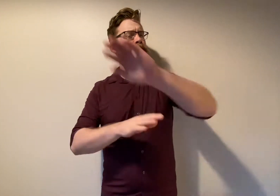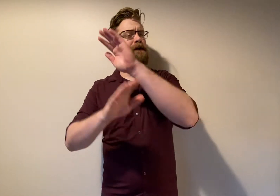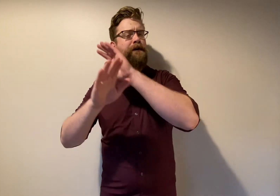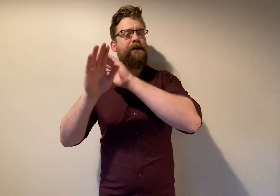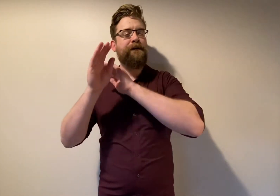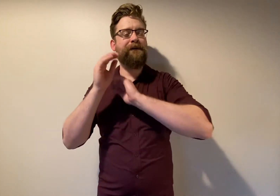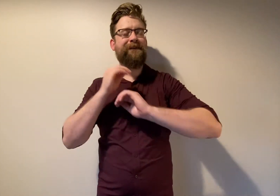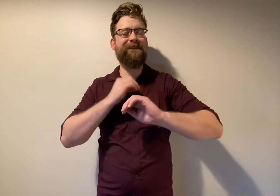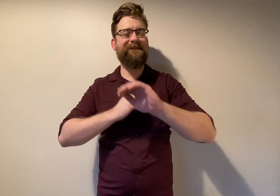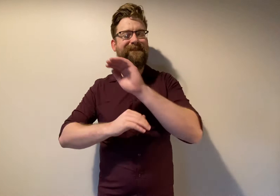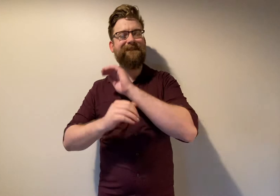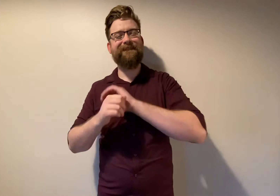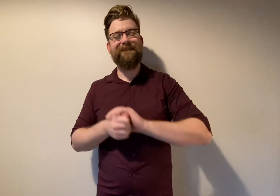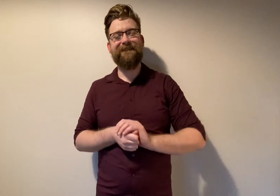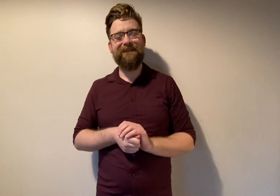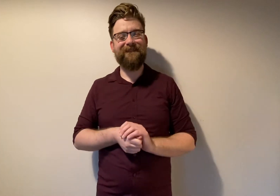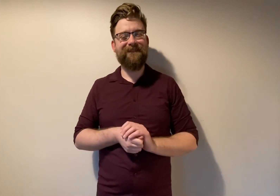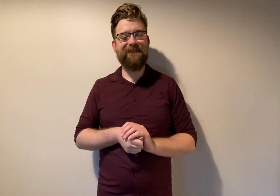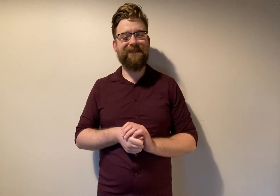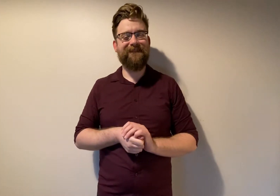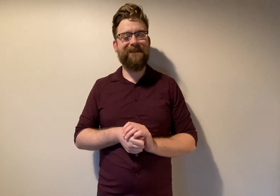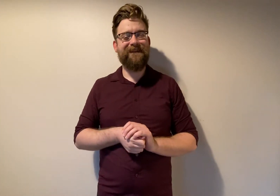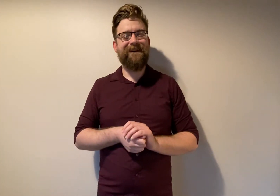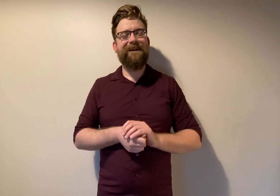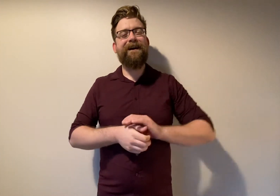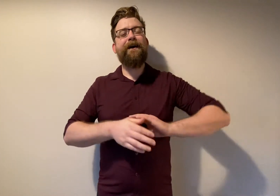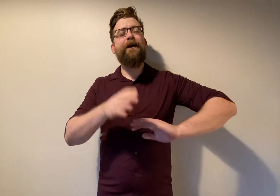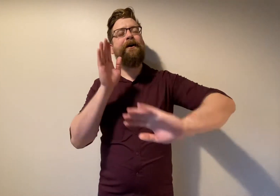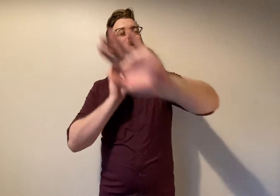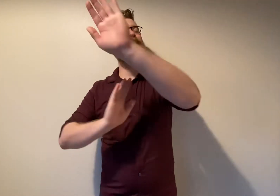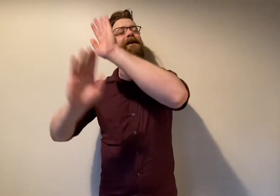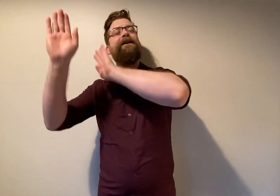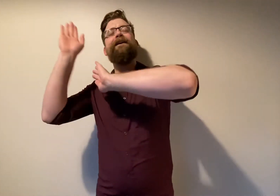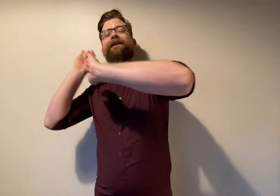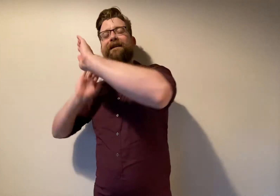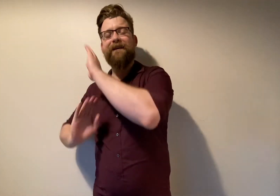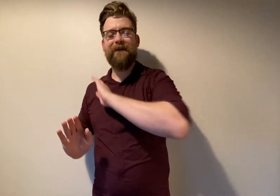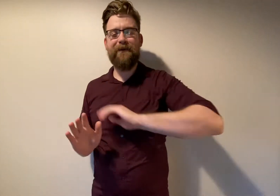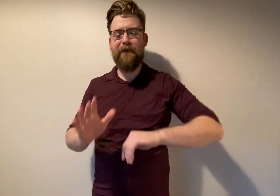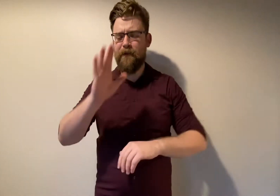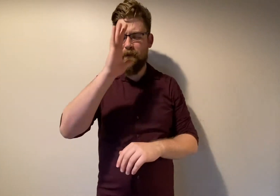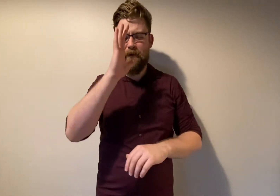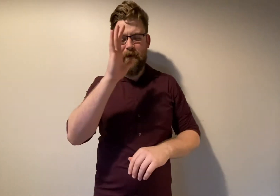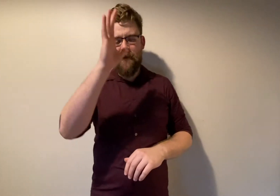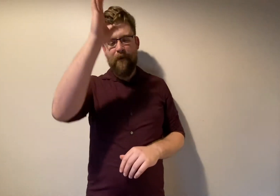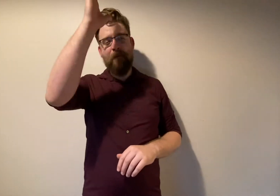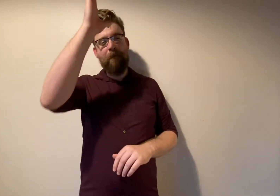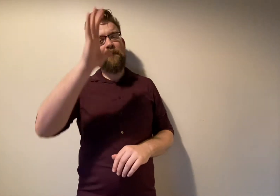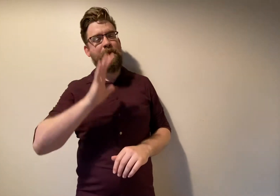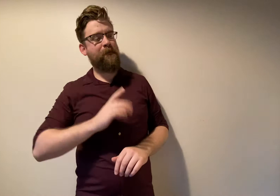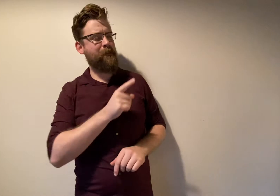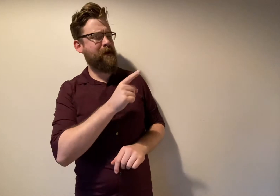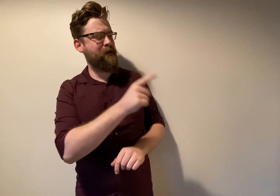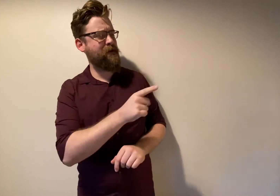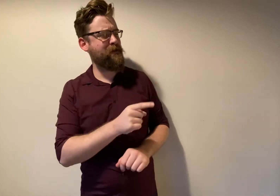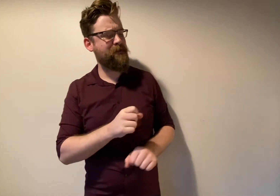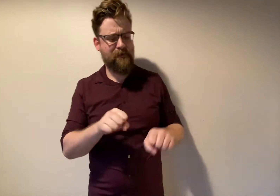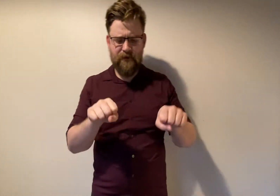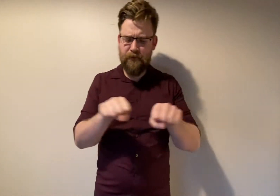Elves and the Shoemaker. There once was a shoemaker who worked very hard and was very honest,